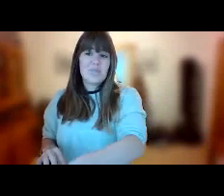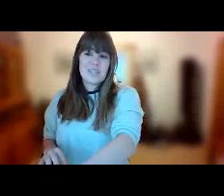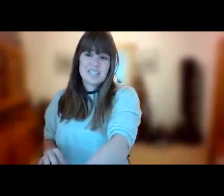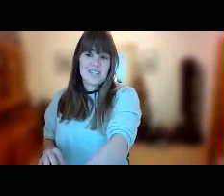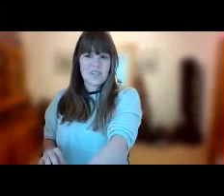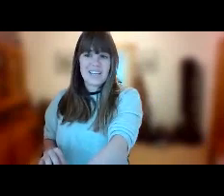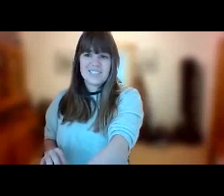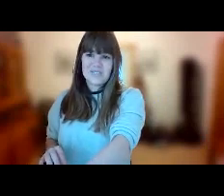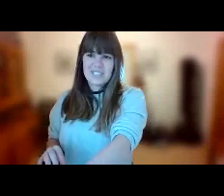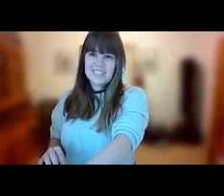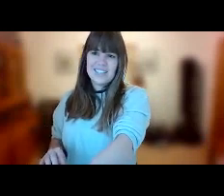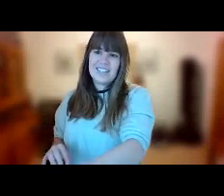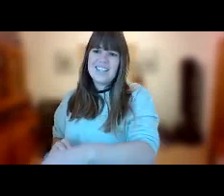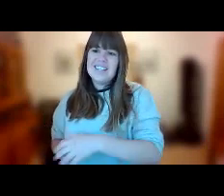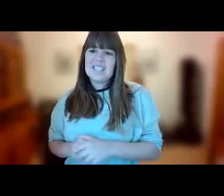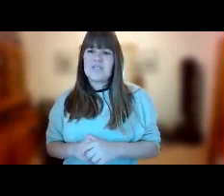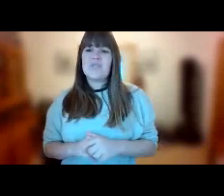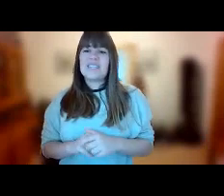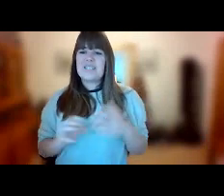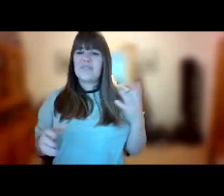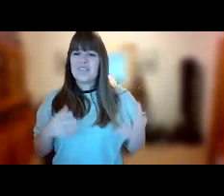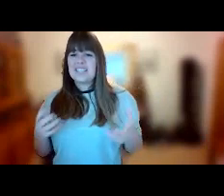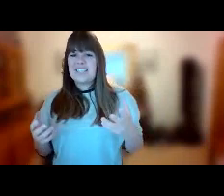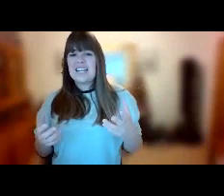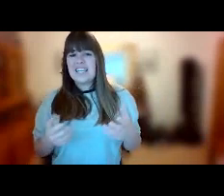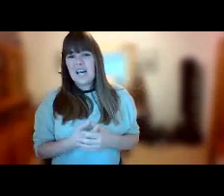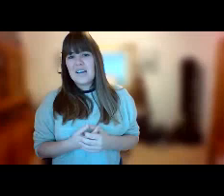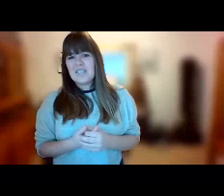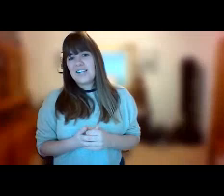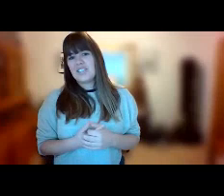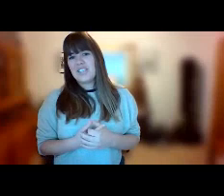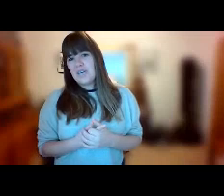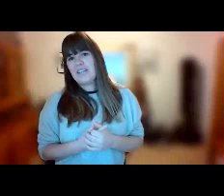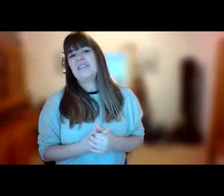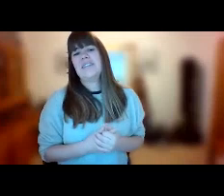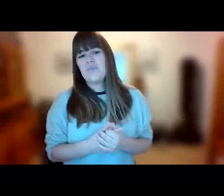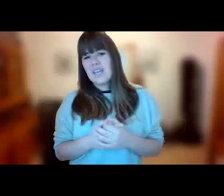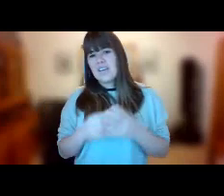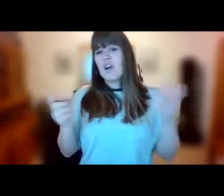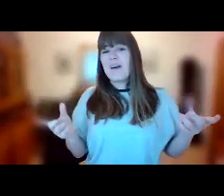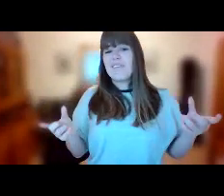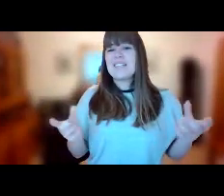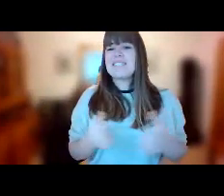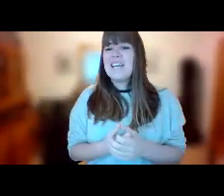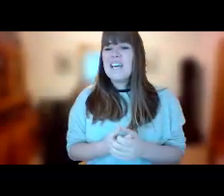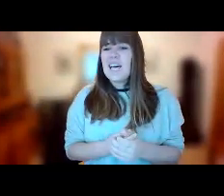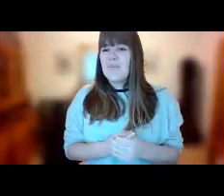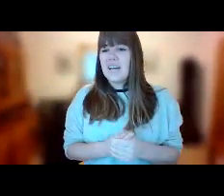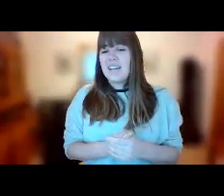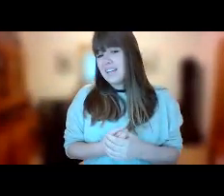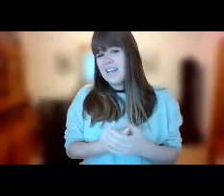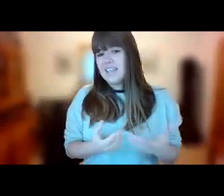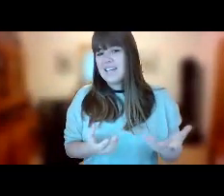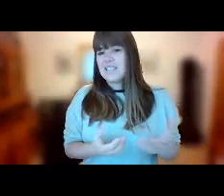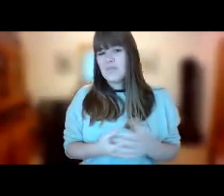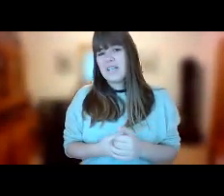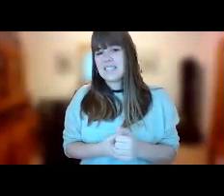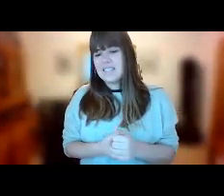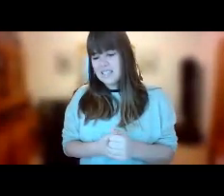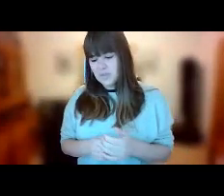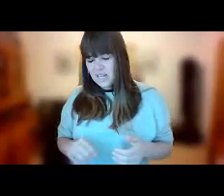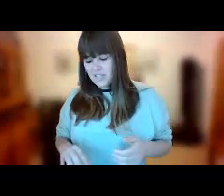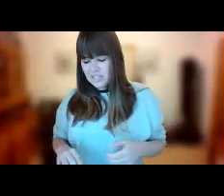at the zoo because they've gone cashless recently. So it's all of these different things in daily lives that actually where there are barriers, and it again isn't